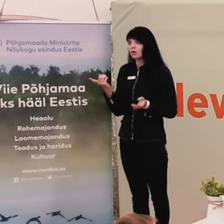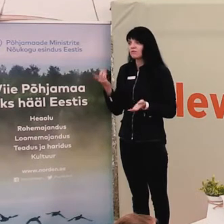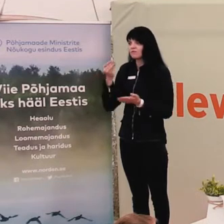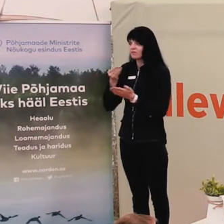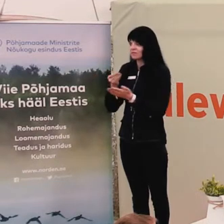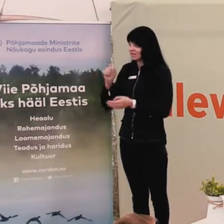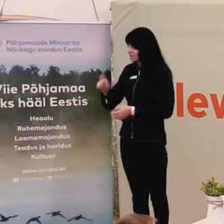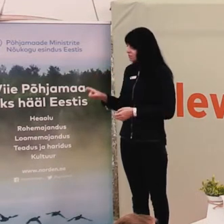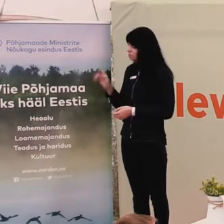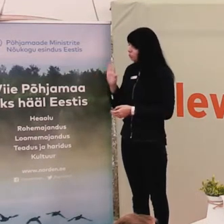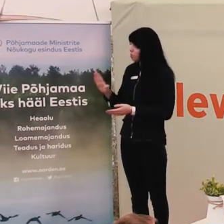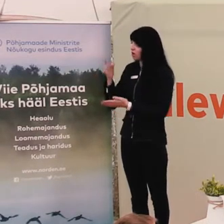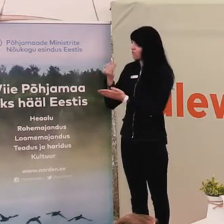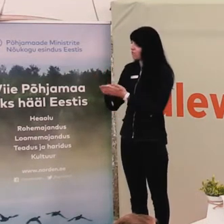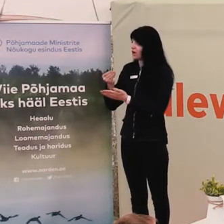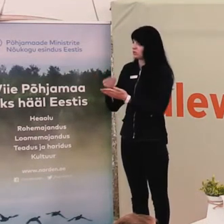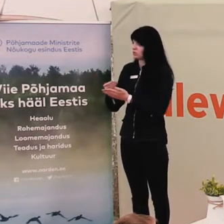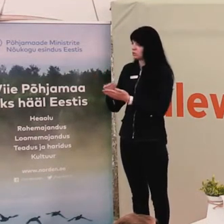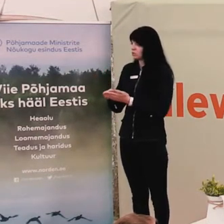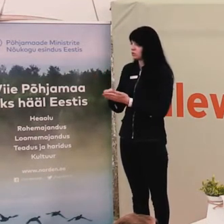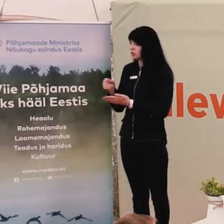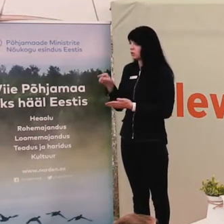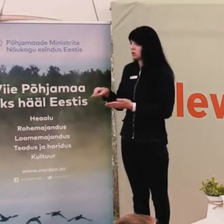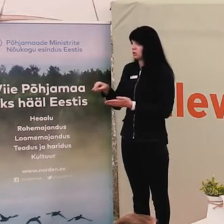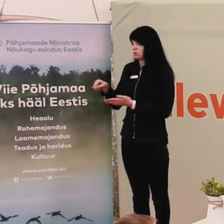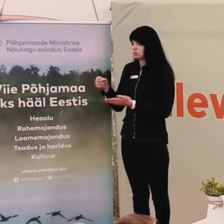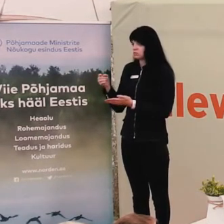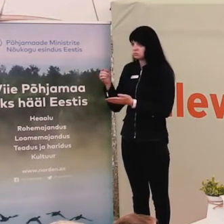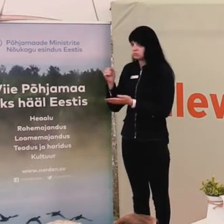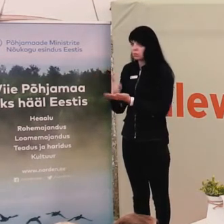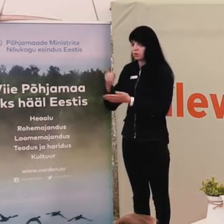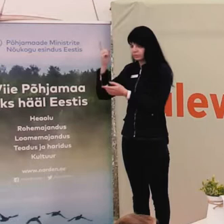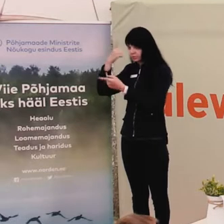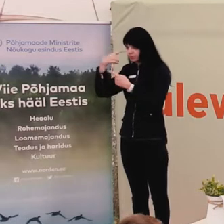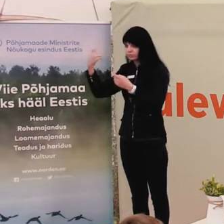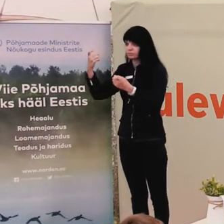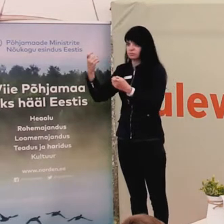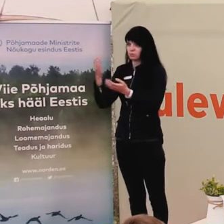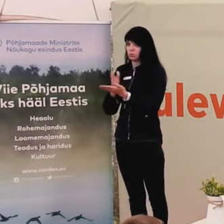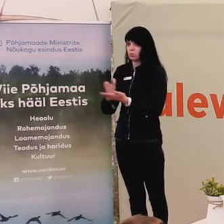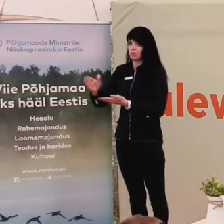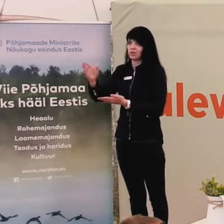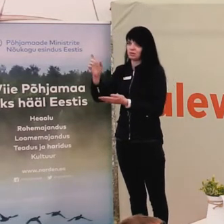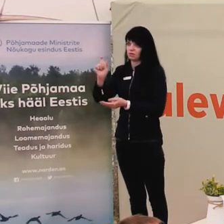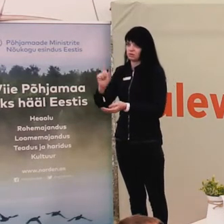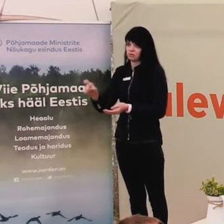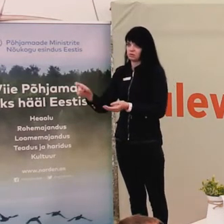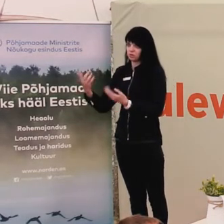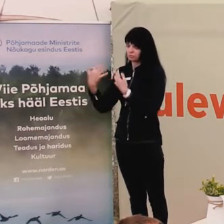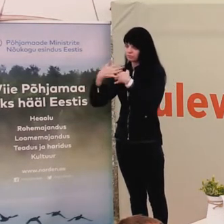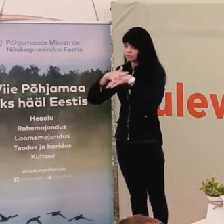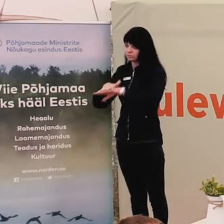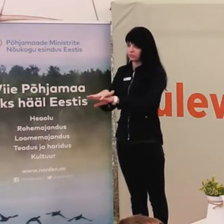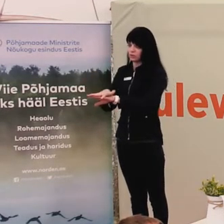the people, of the electorate, and how they are convened into the political programs. So we shouldn't blame